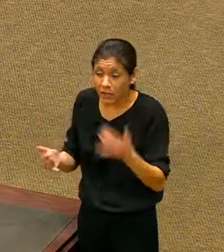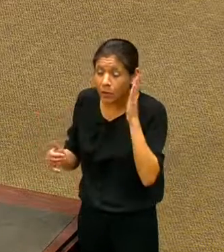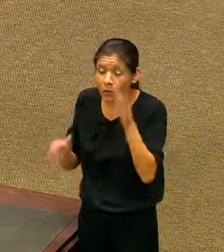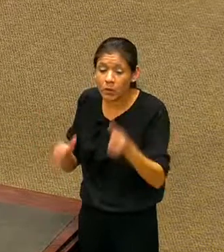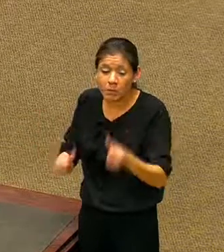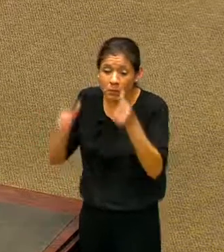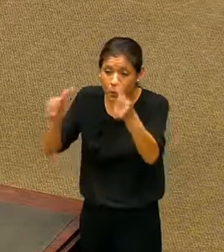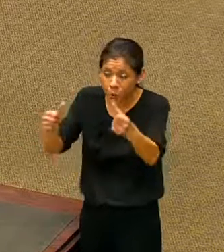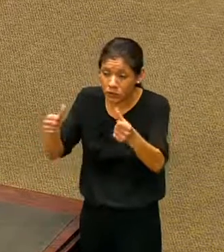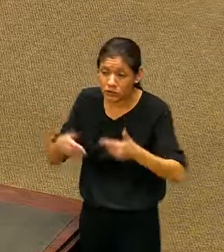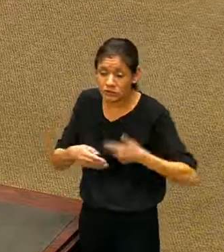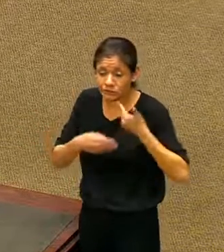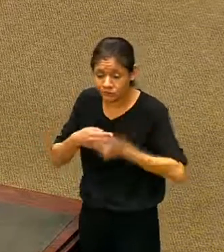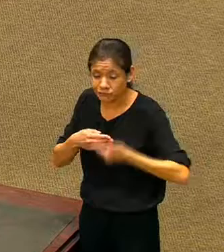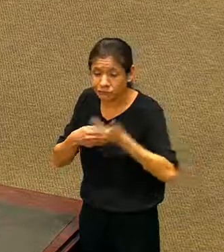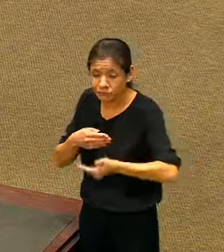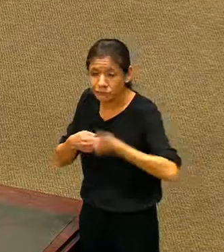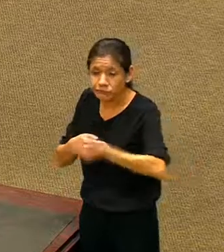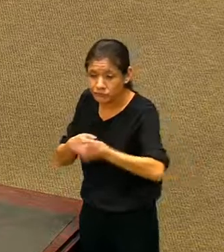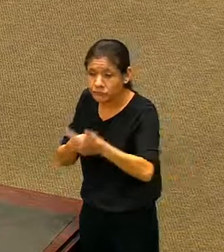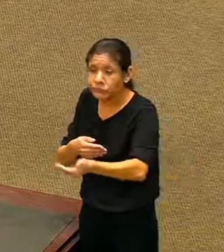posting regularly on our website